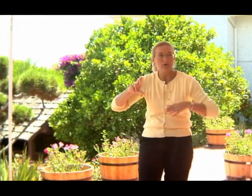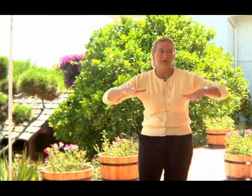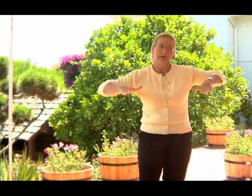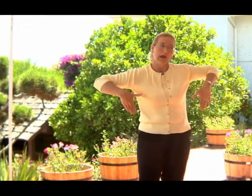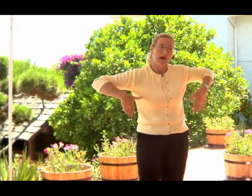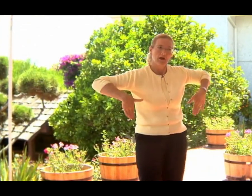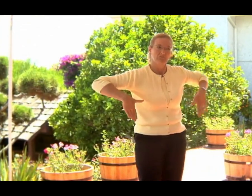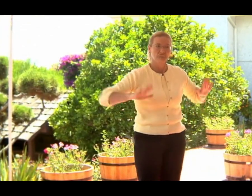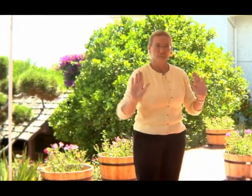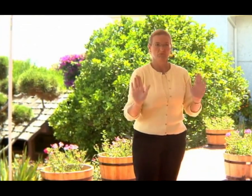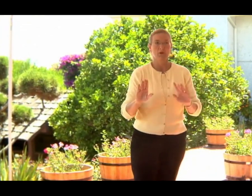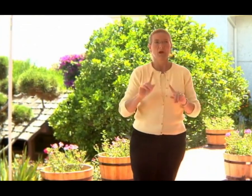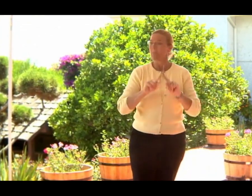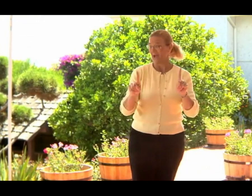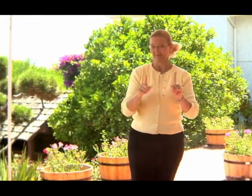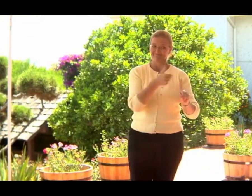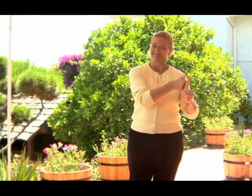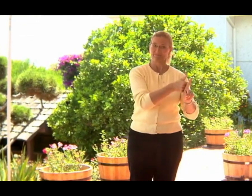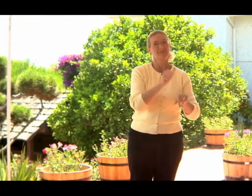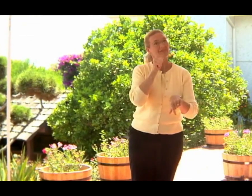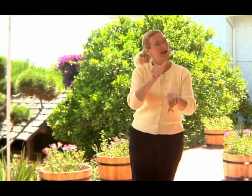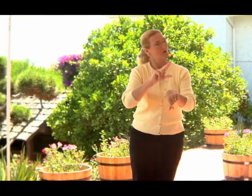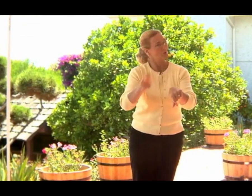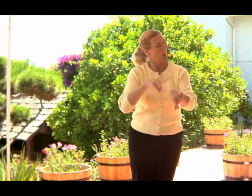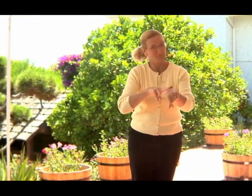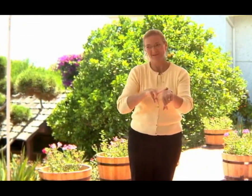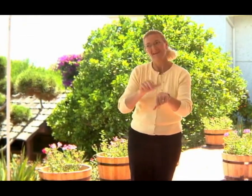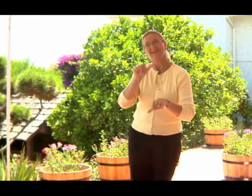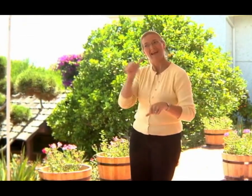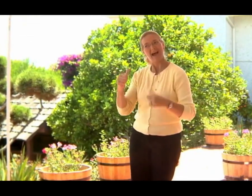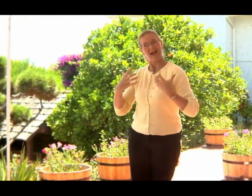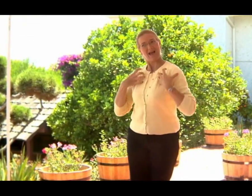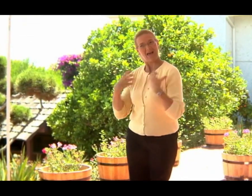They are not cancer cells yet, but they are not normal, healthy cells either.